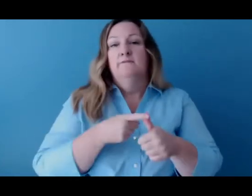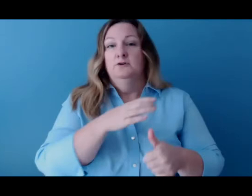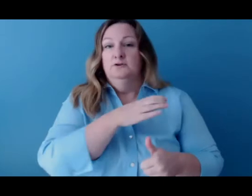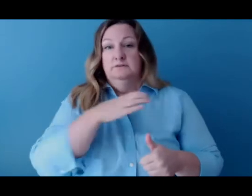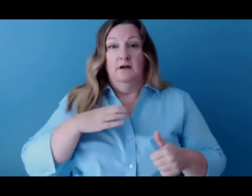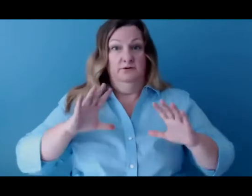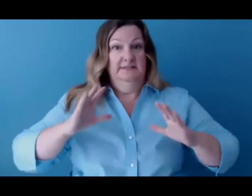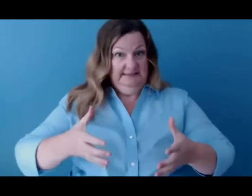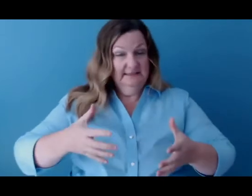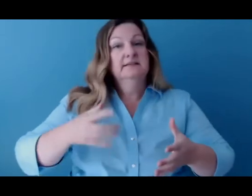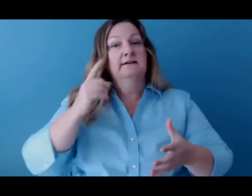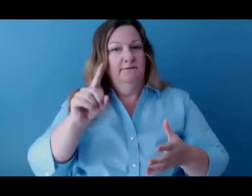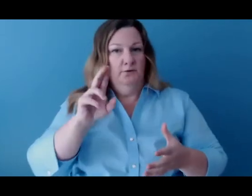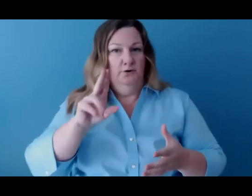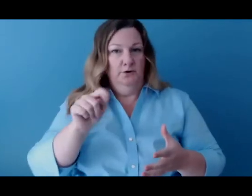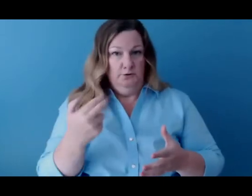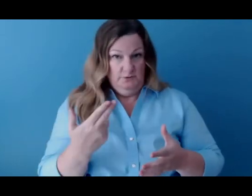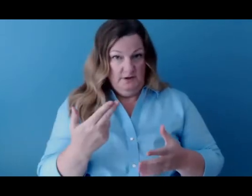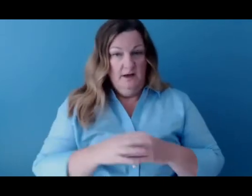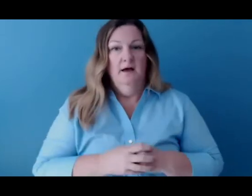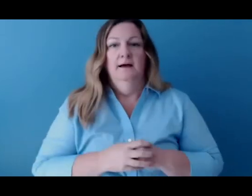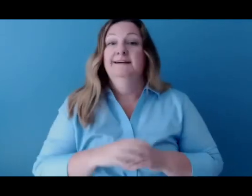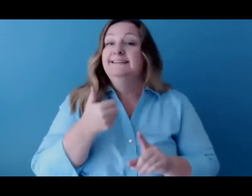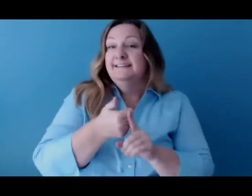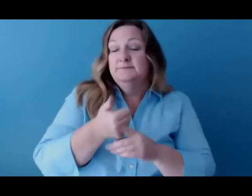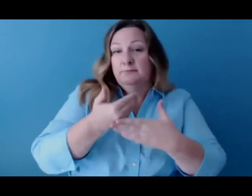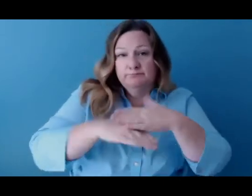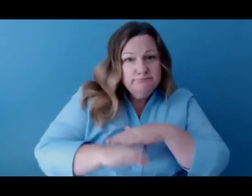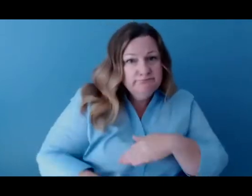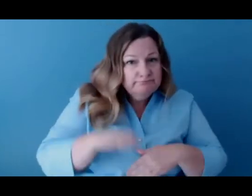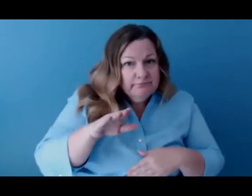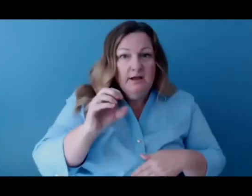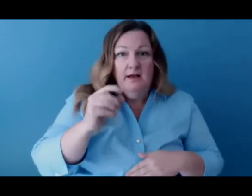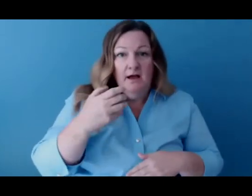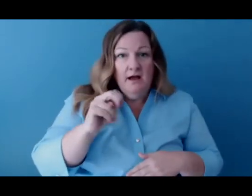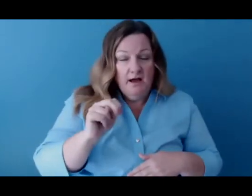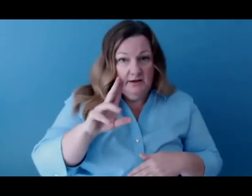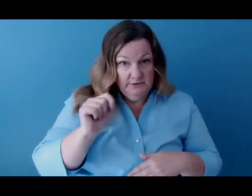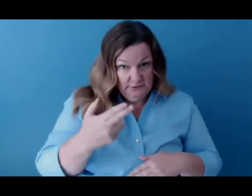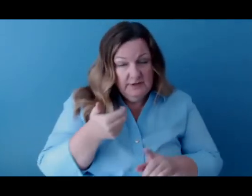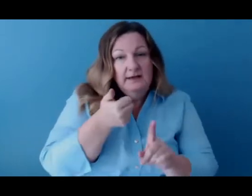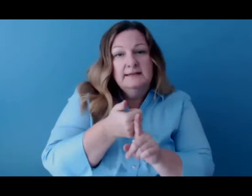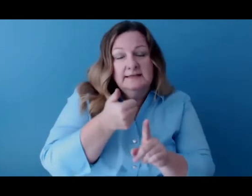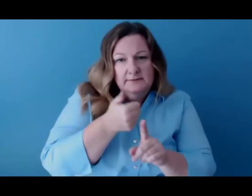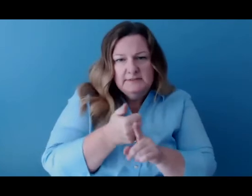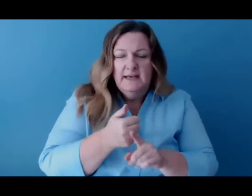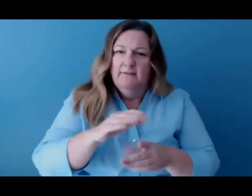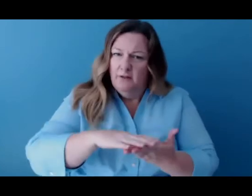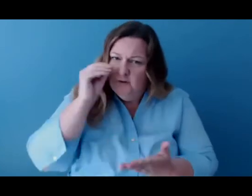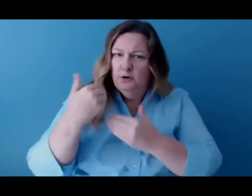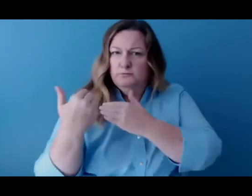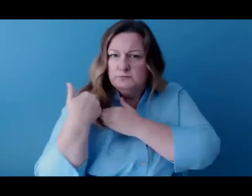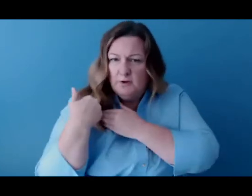election here in Utah. So born and raised in Ogden, Utah, Blake Moore learned responsibility and hard work from his dad